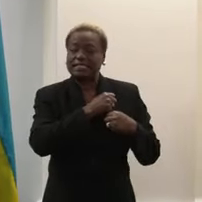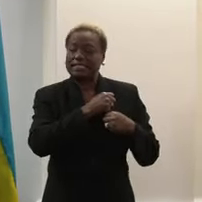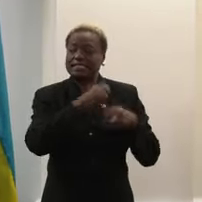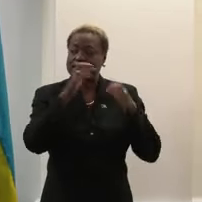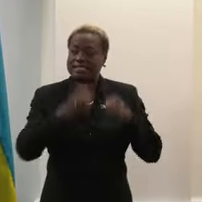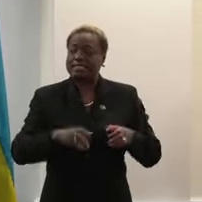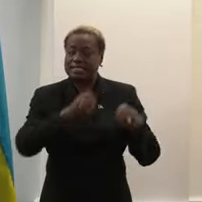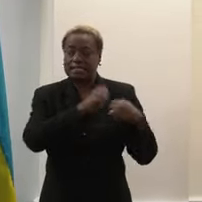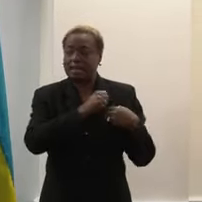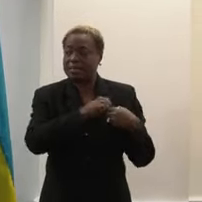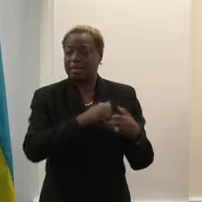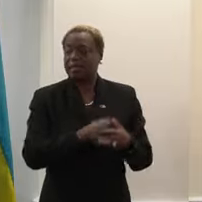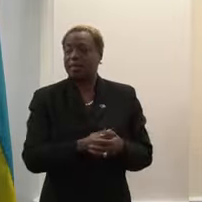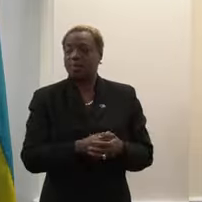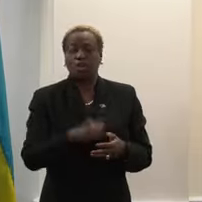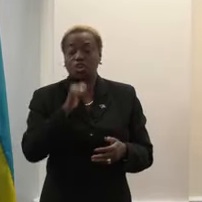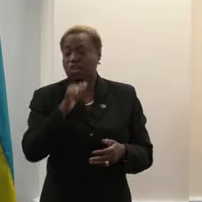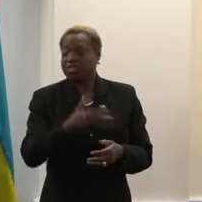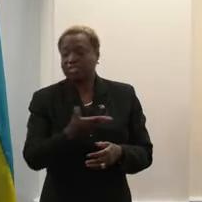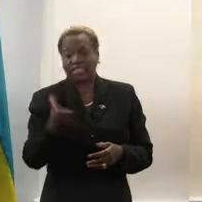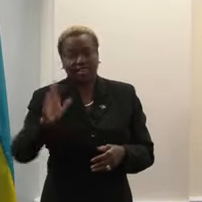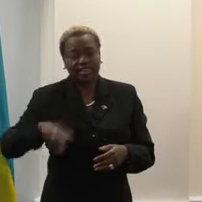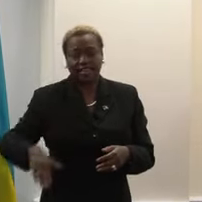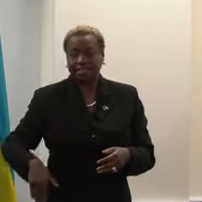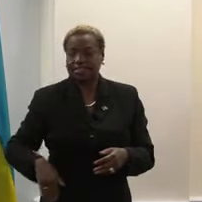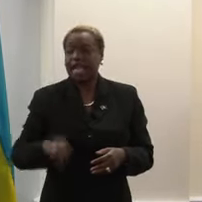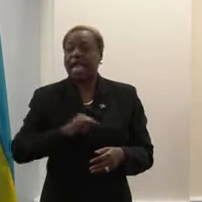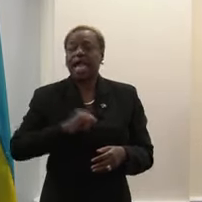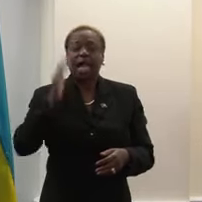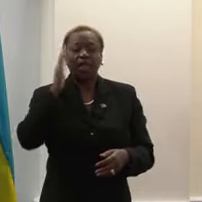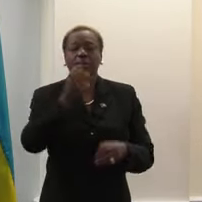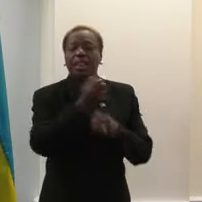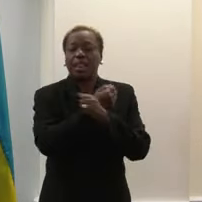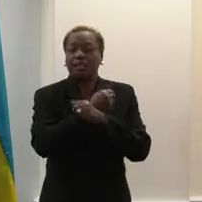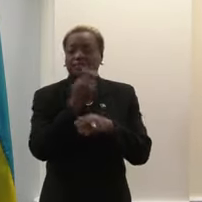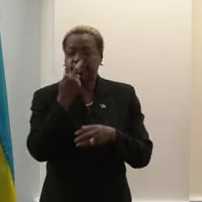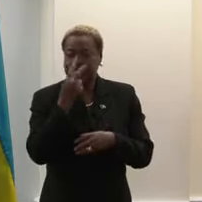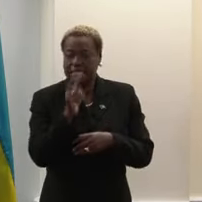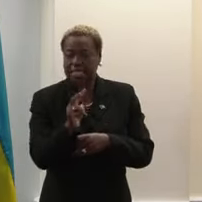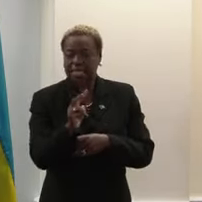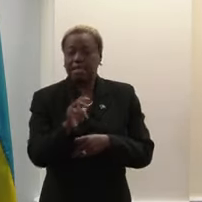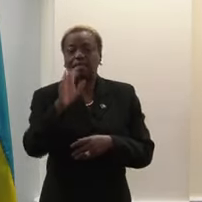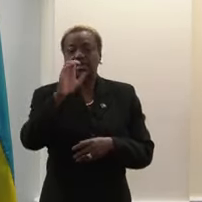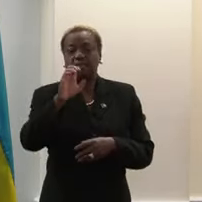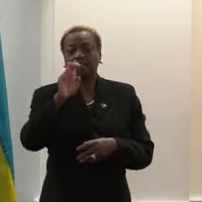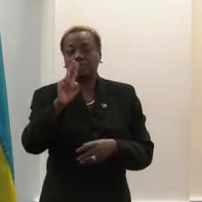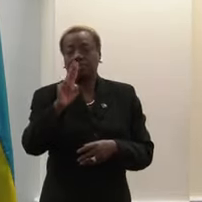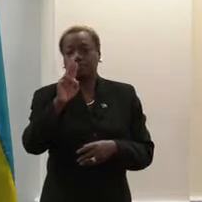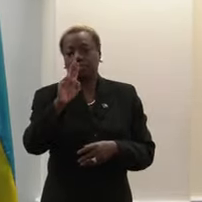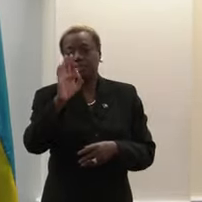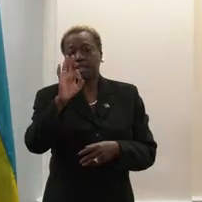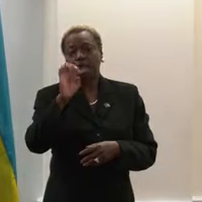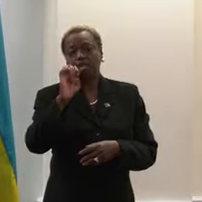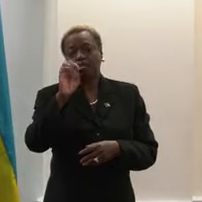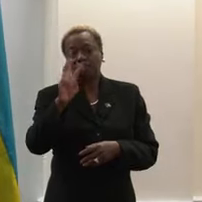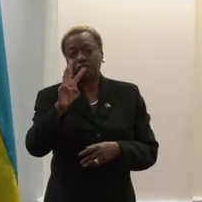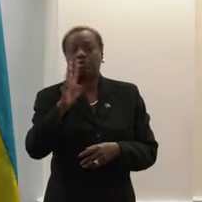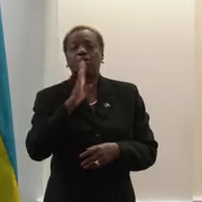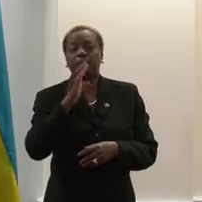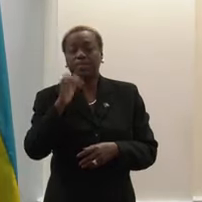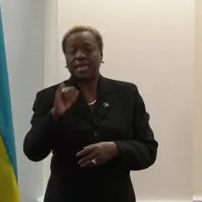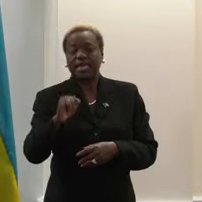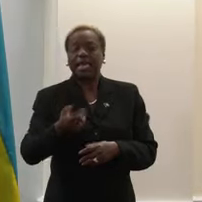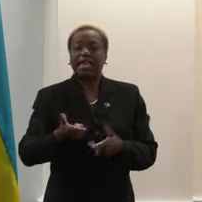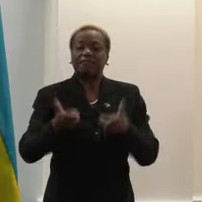we have not reached to that stage. I would love to see the curfew being lifted, but at the same time, my